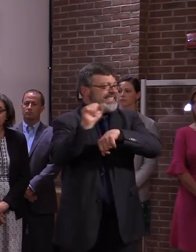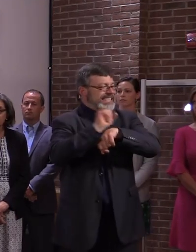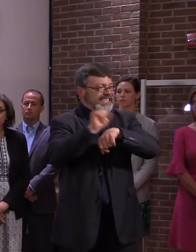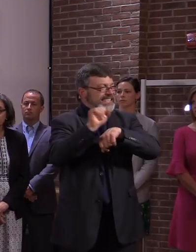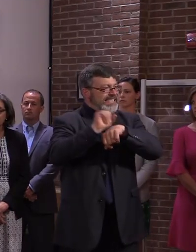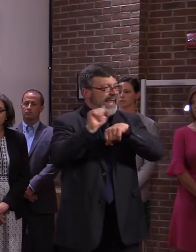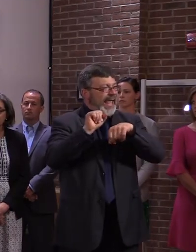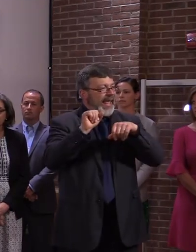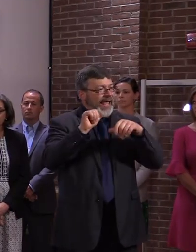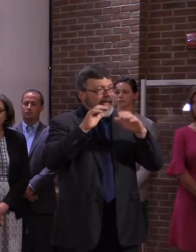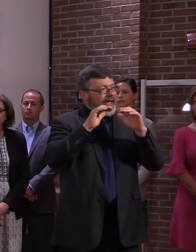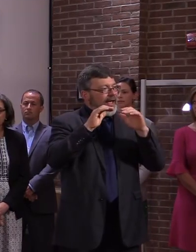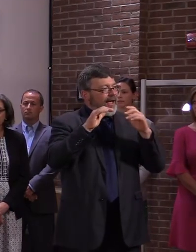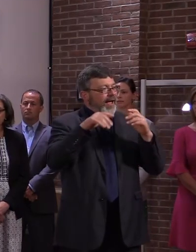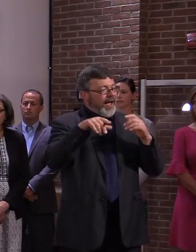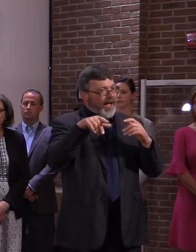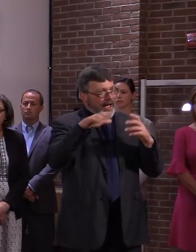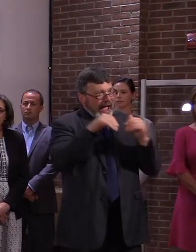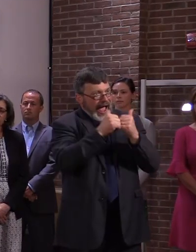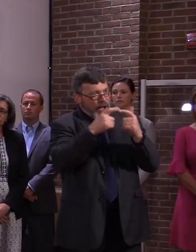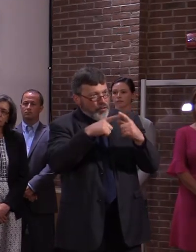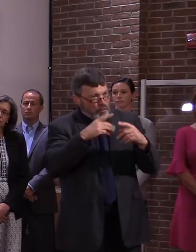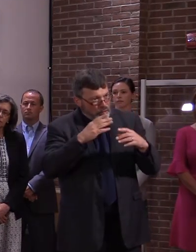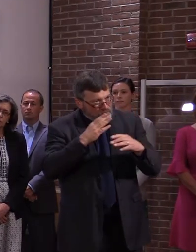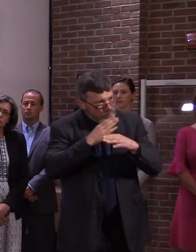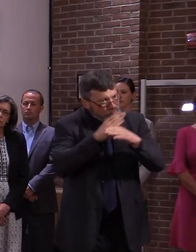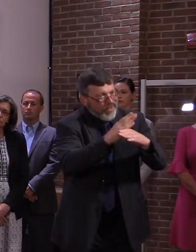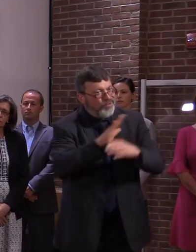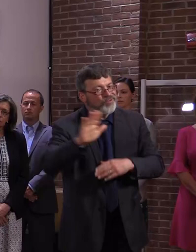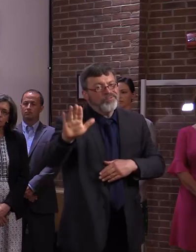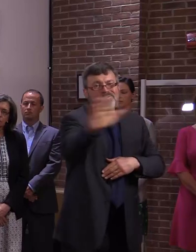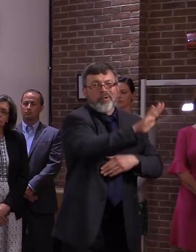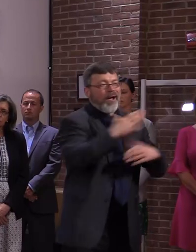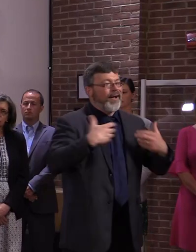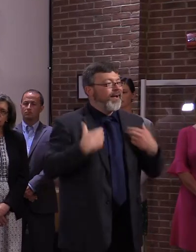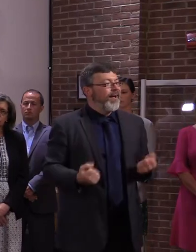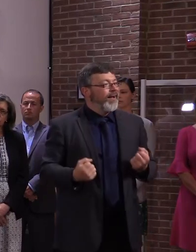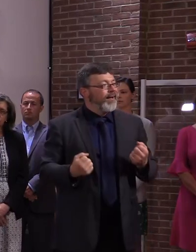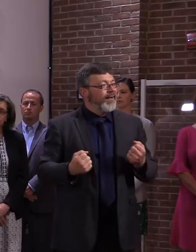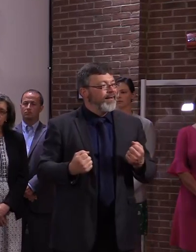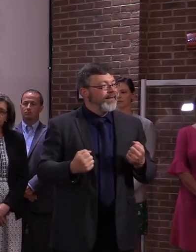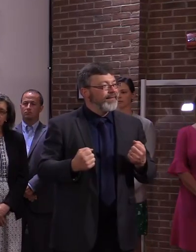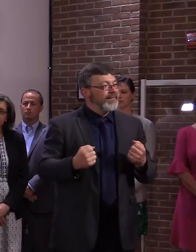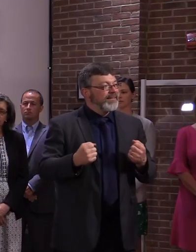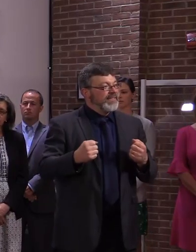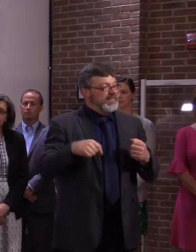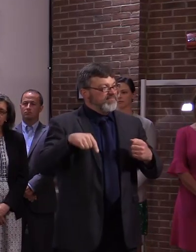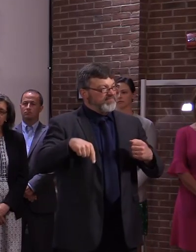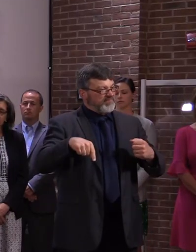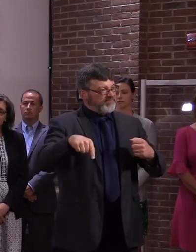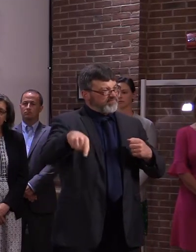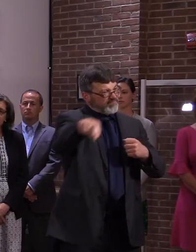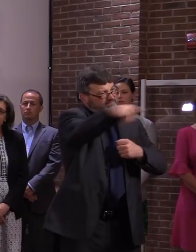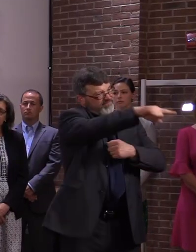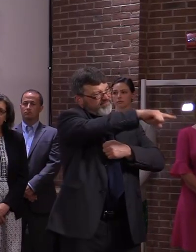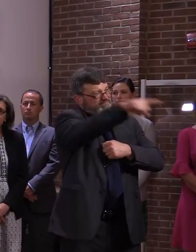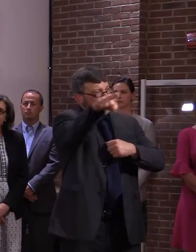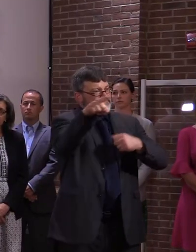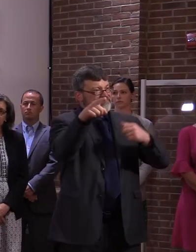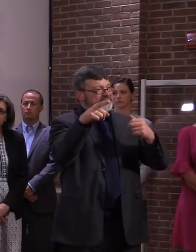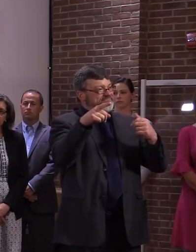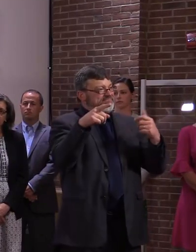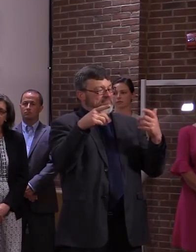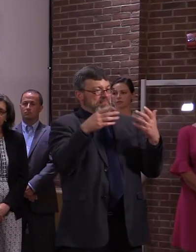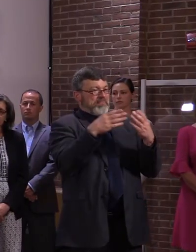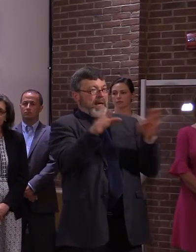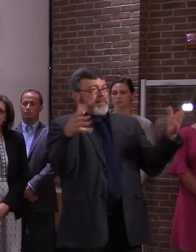of all Vermonters. It is truly the public and public health that matters. We could not have done any of